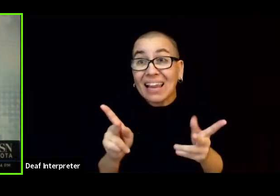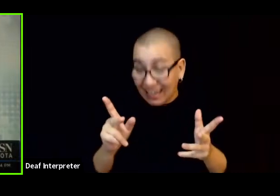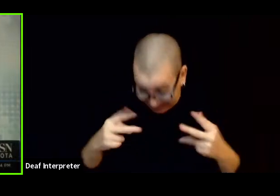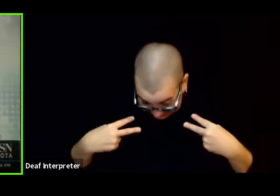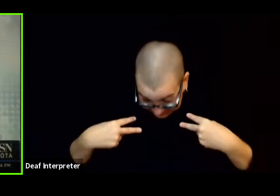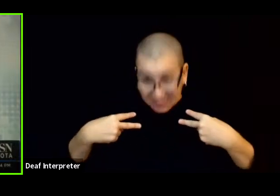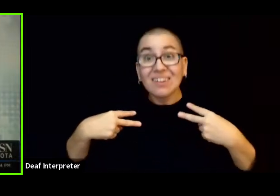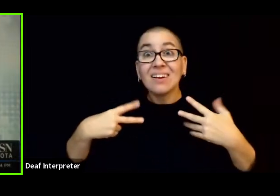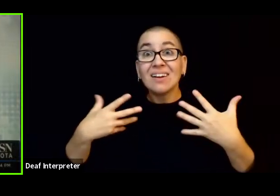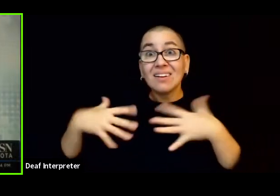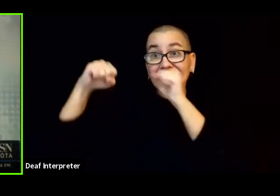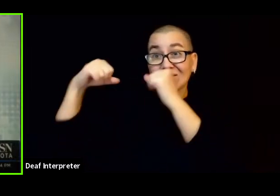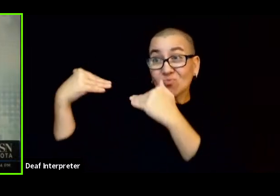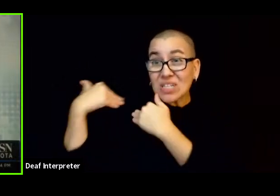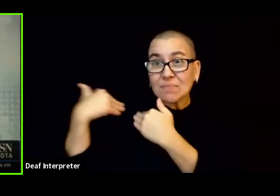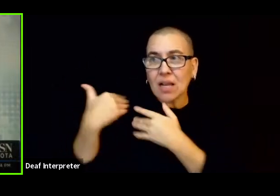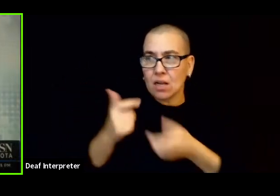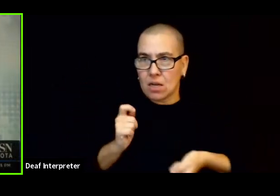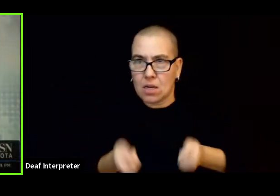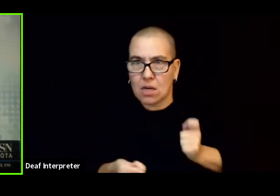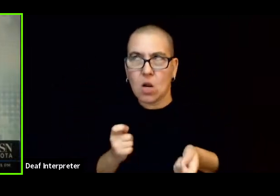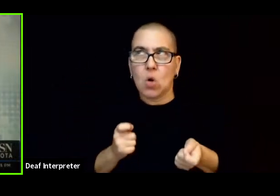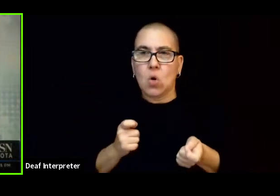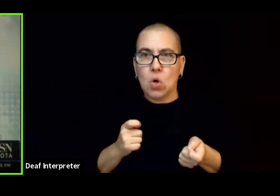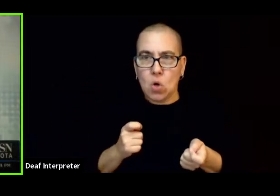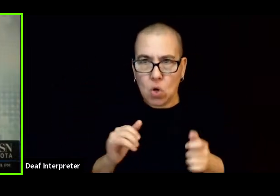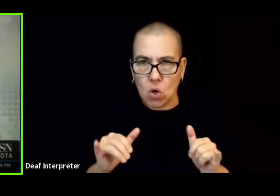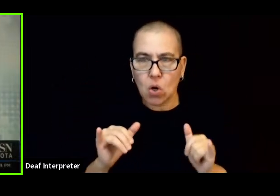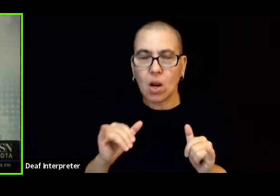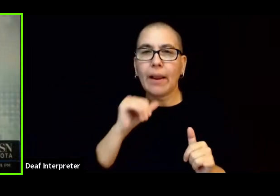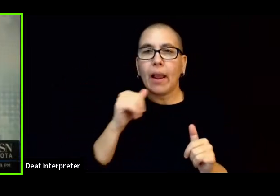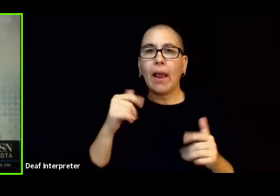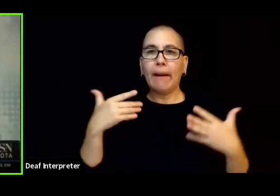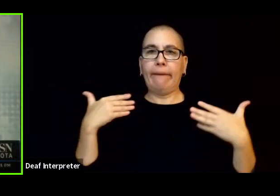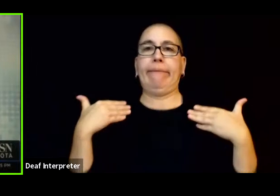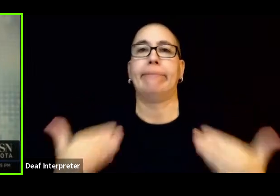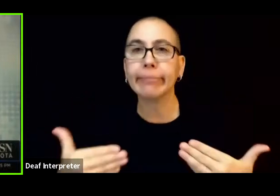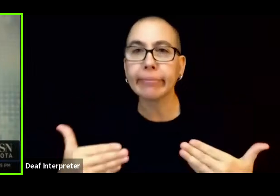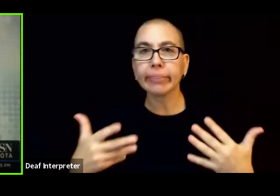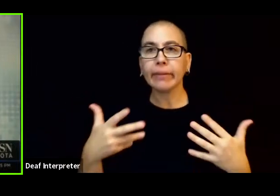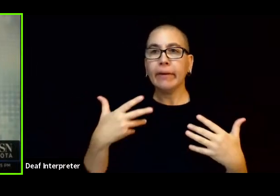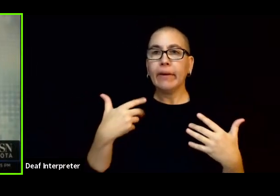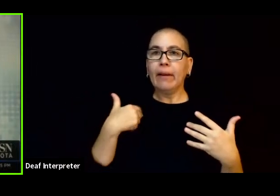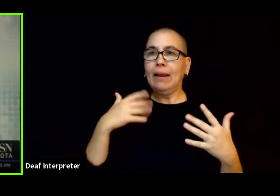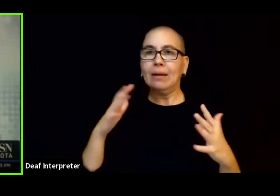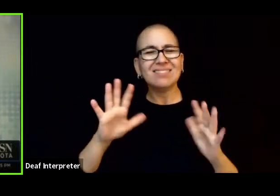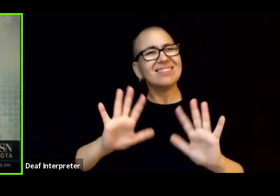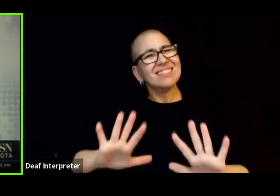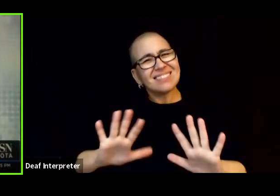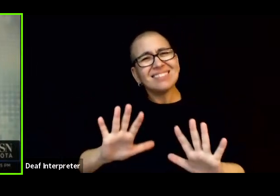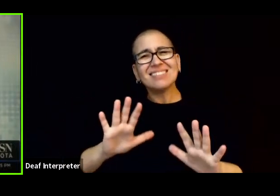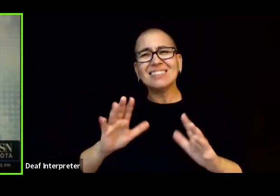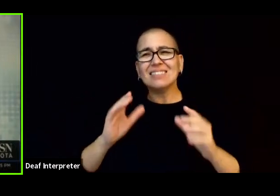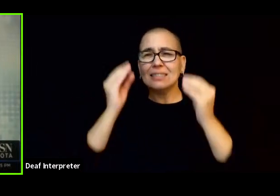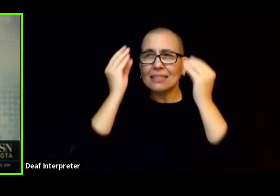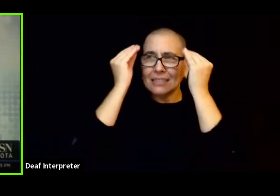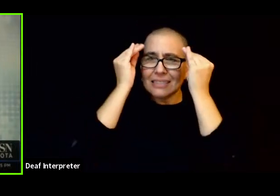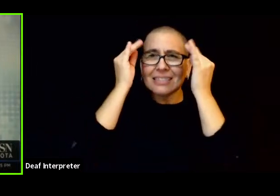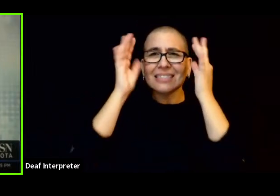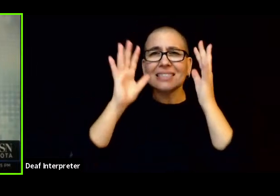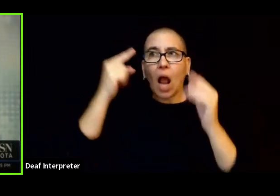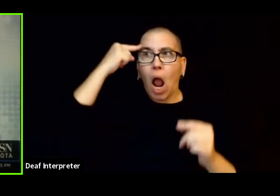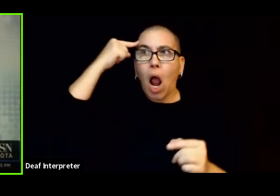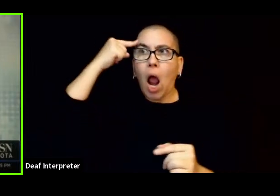responding downstream with creative solutions for staffing, but rather that we are upstream and making a difference in the case